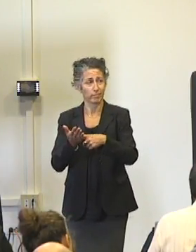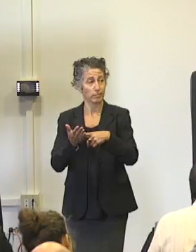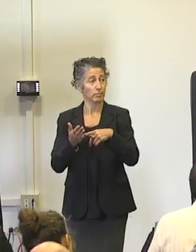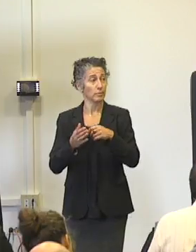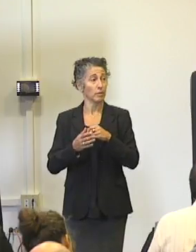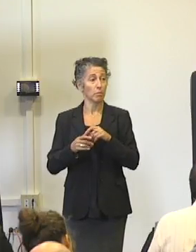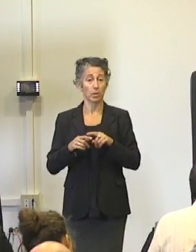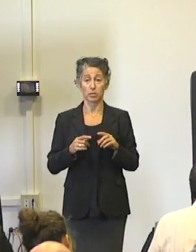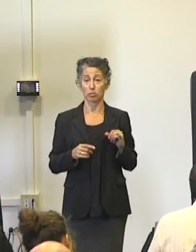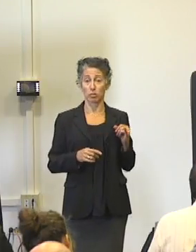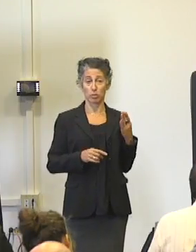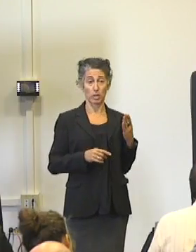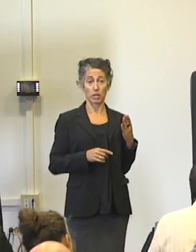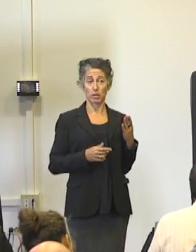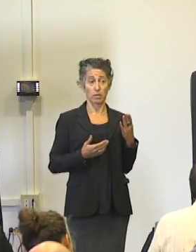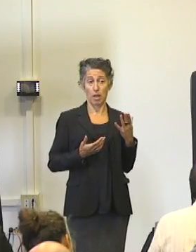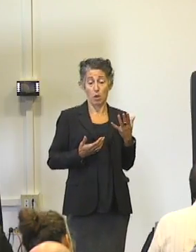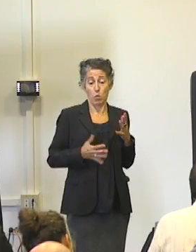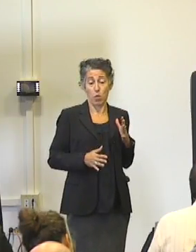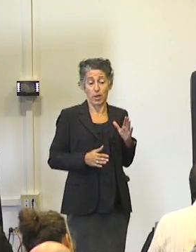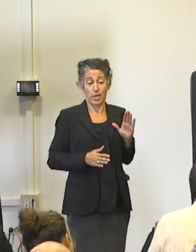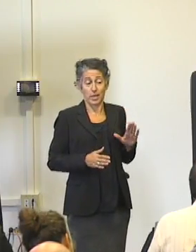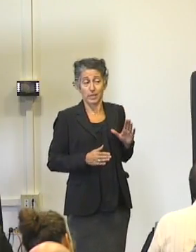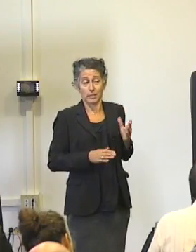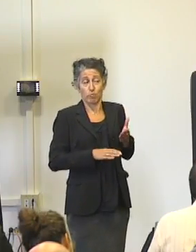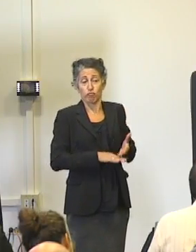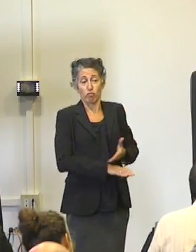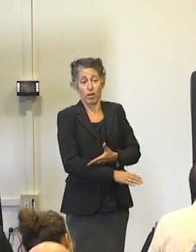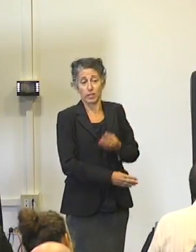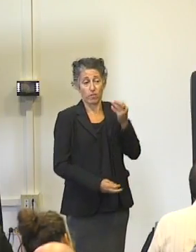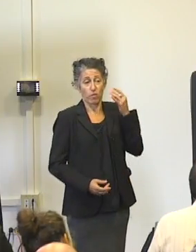for Buchanan not to have been able to do what he did.